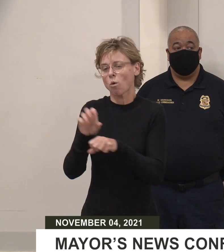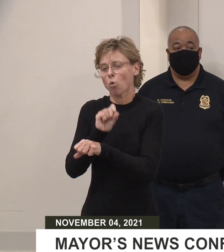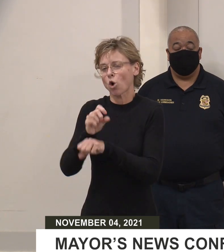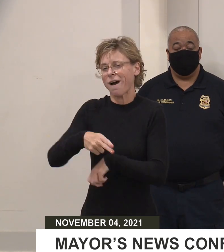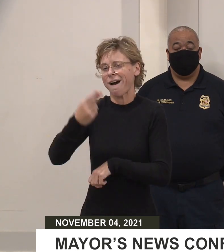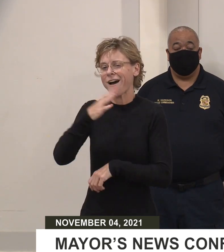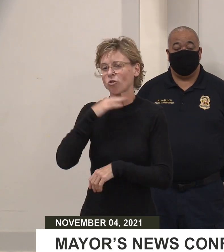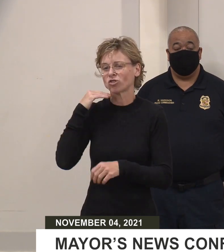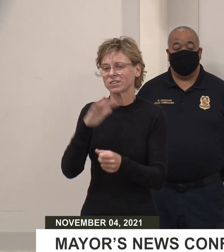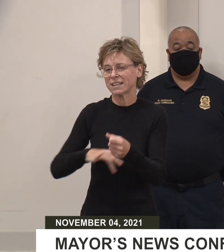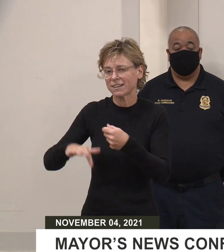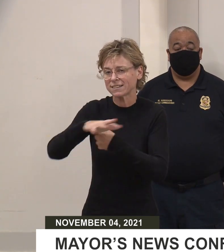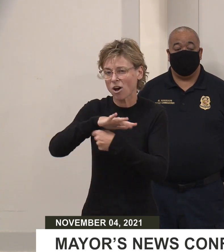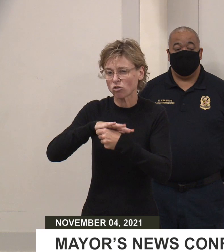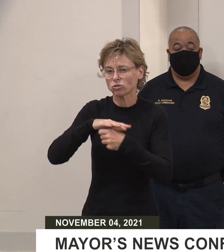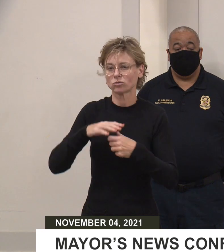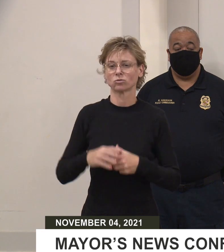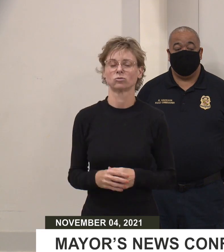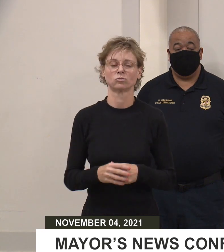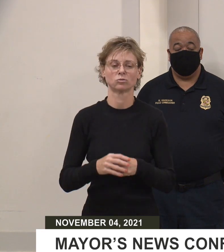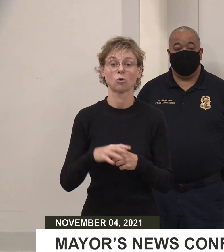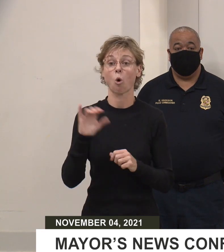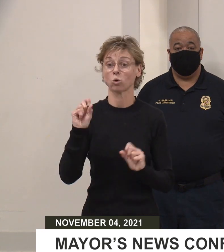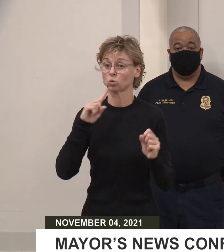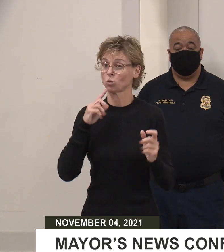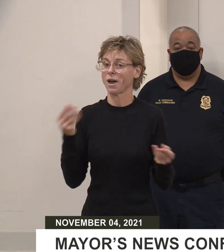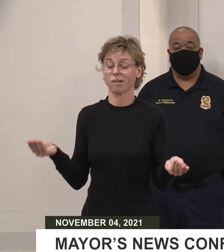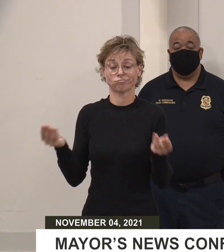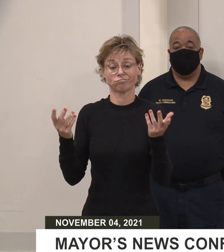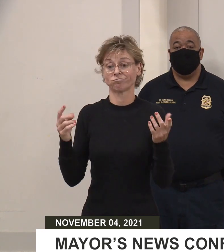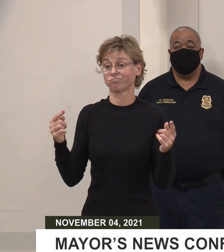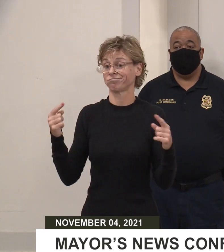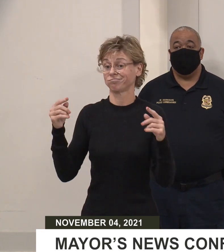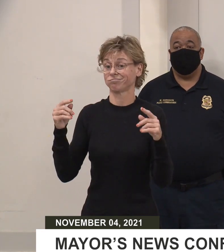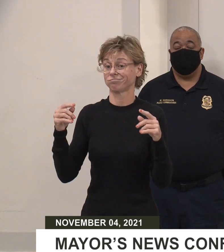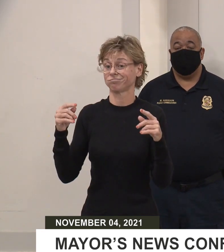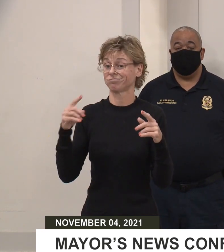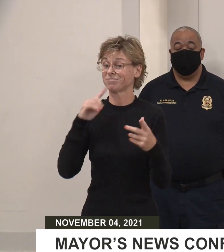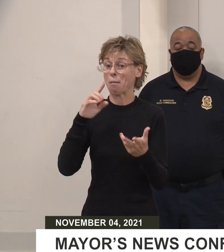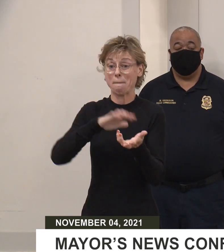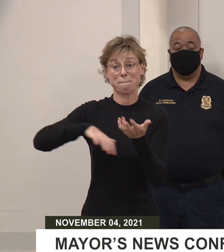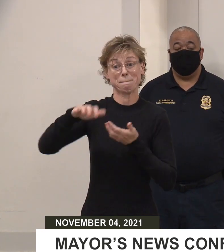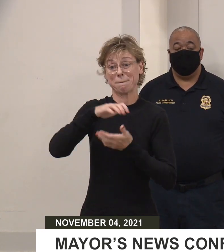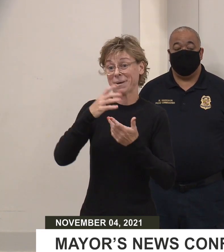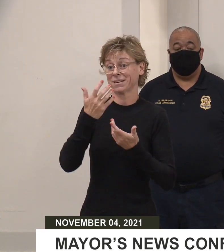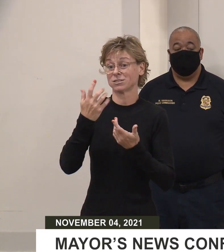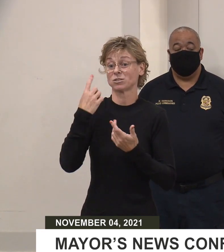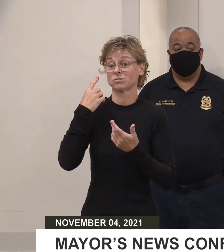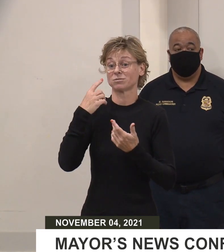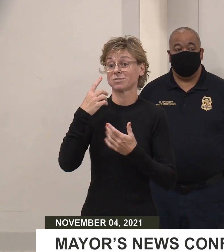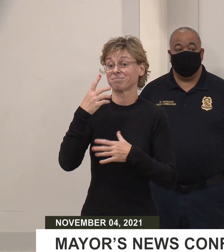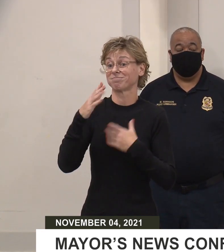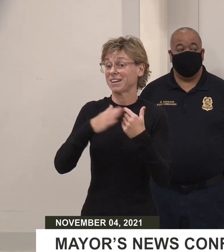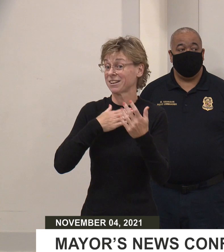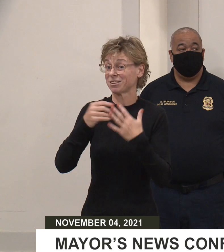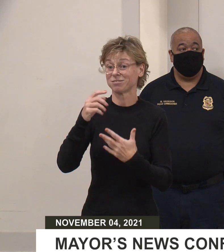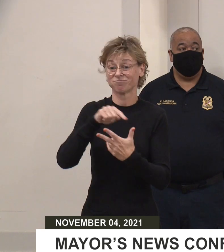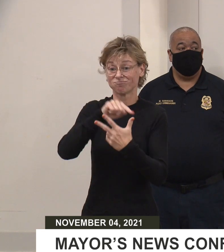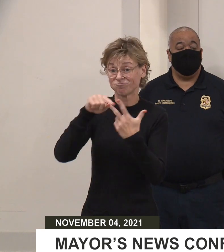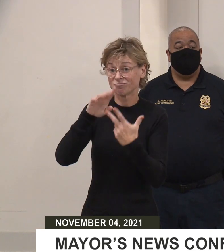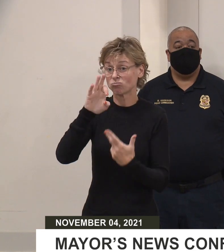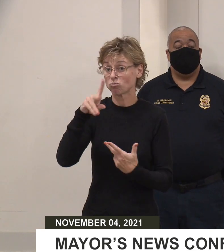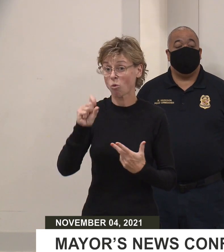CDC also now allows mixing and matching of vaccine brands for the booster dose only. Eligible individuals can